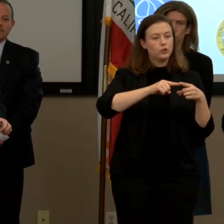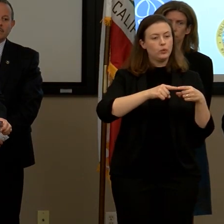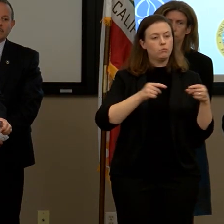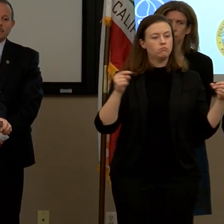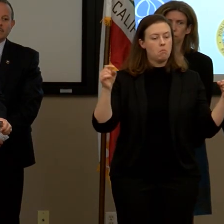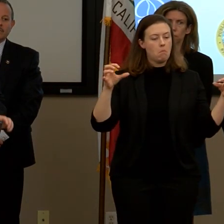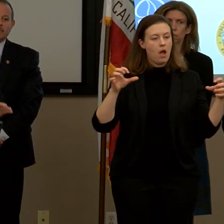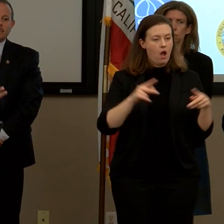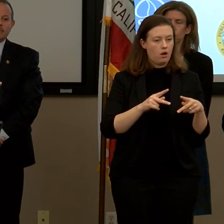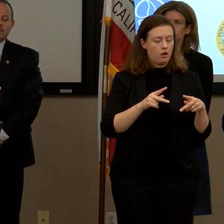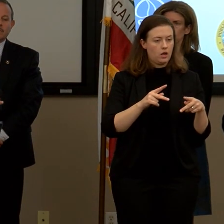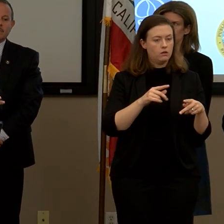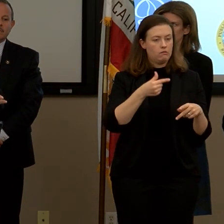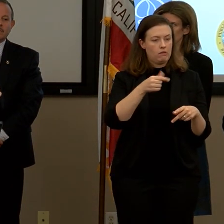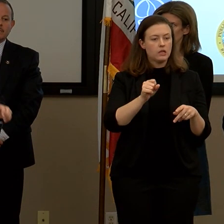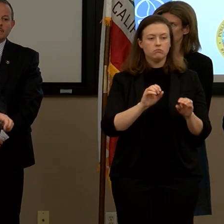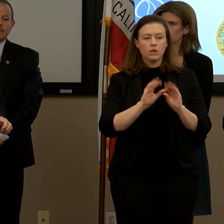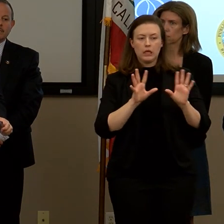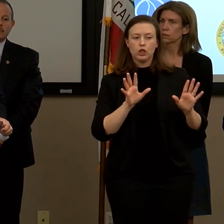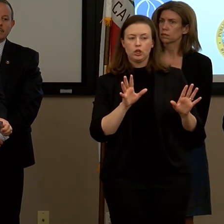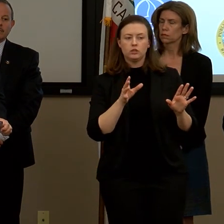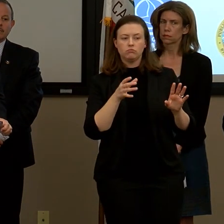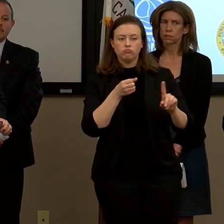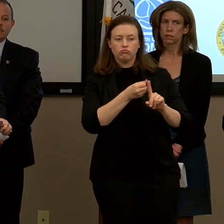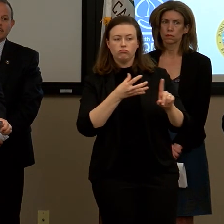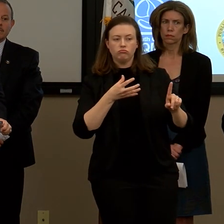field. I just want to be clear about that.